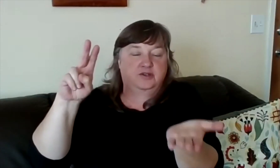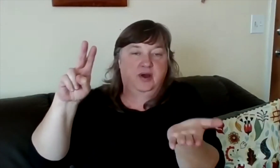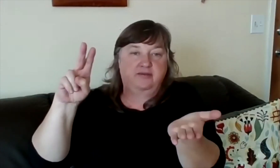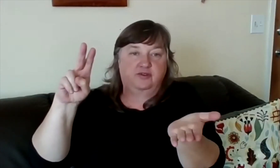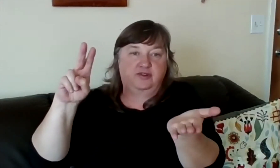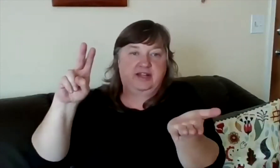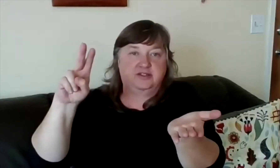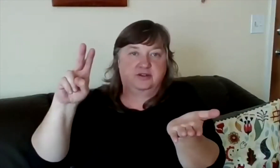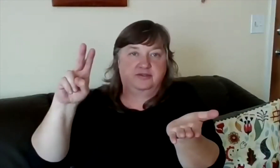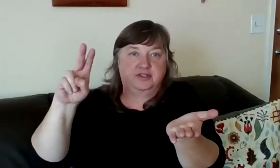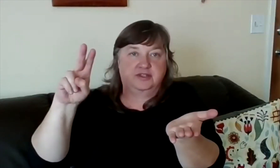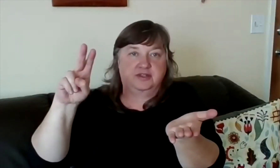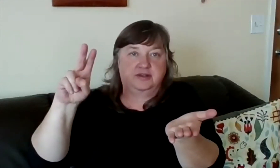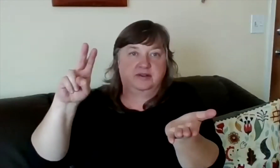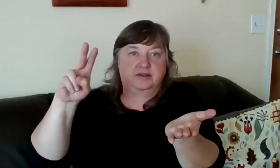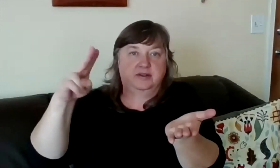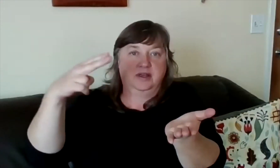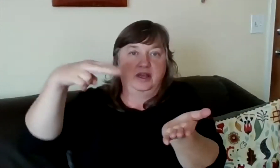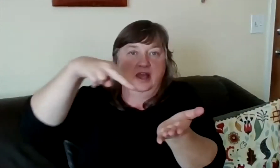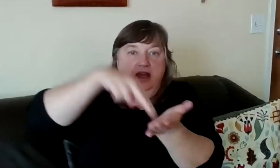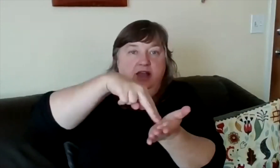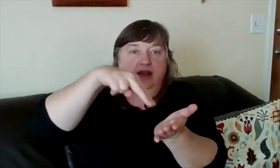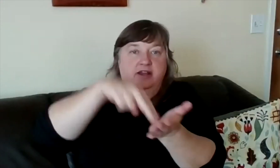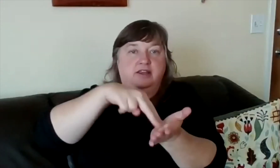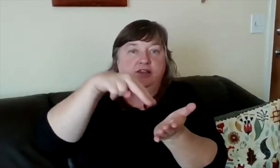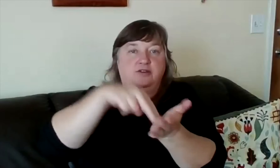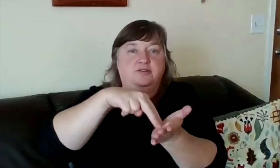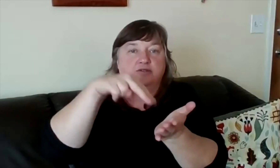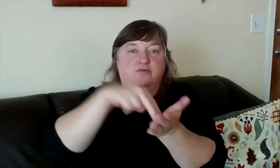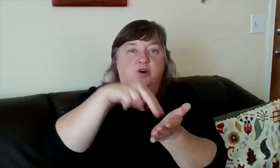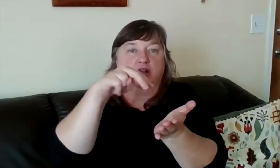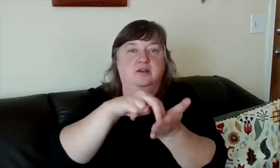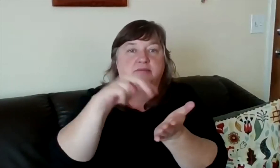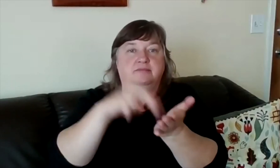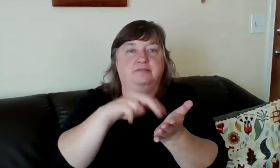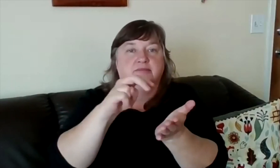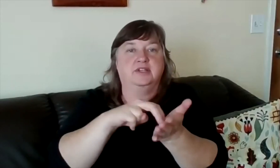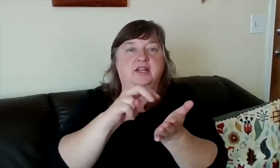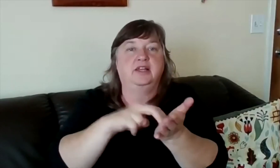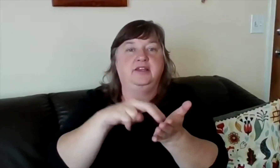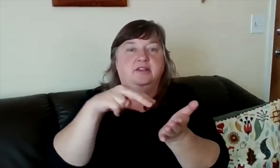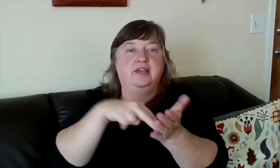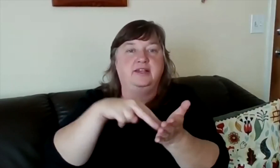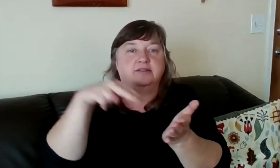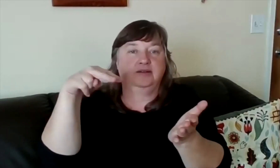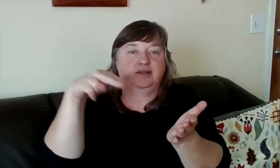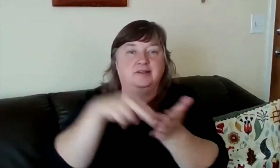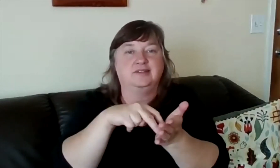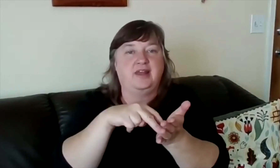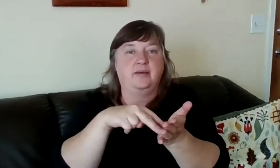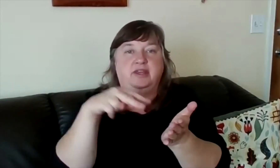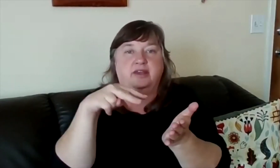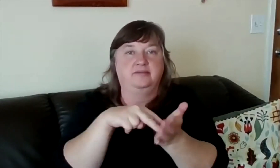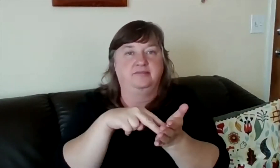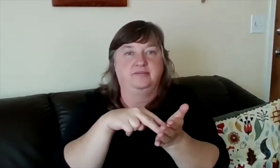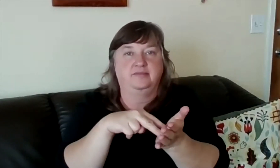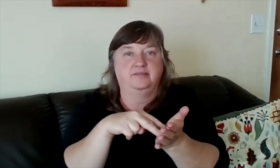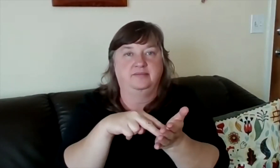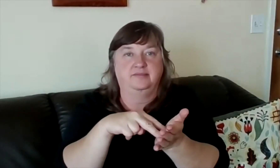have your flat surface, and you use a fork. It's kind of like your legs, only you're just stabbing it.